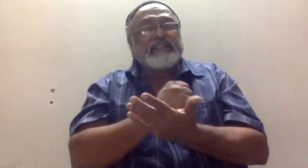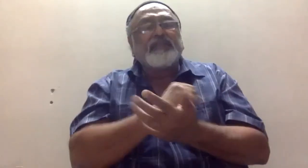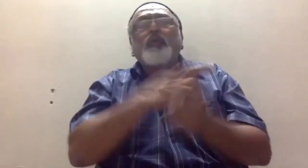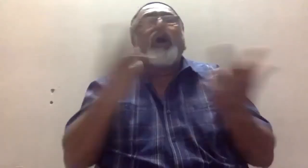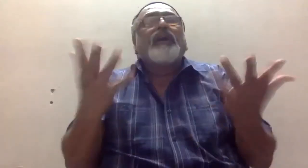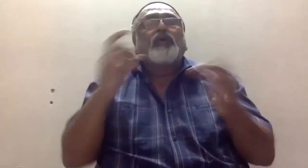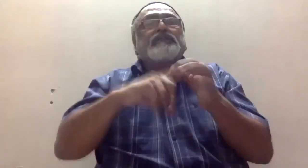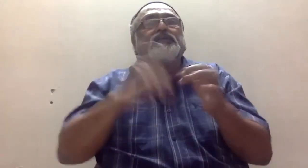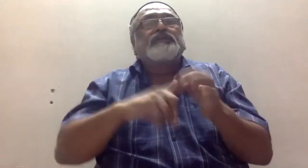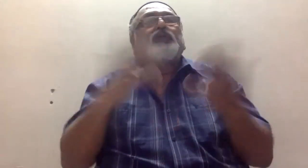your rights.